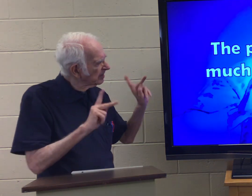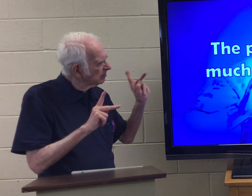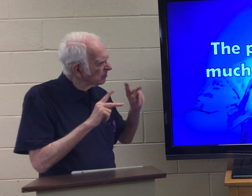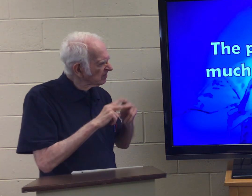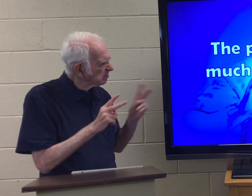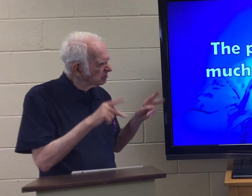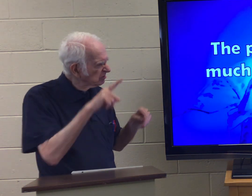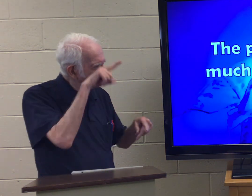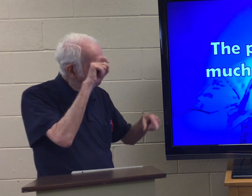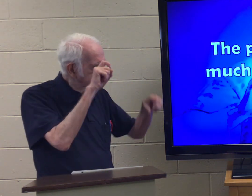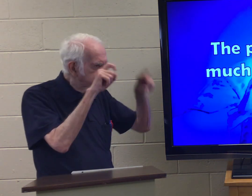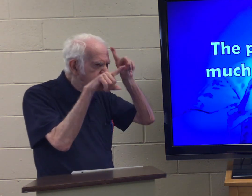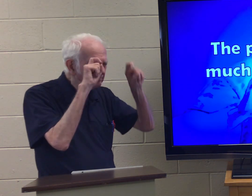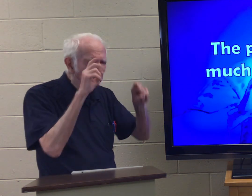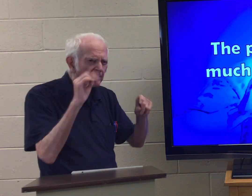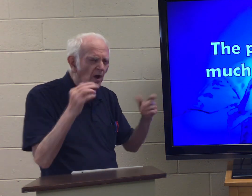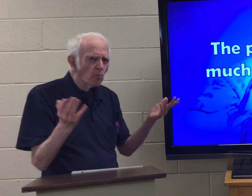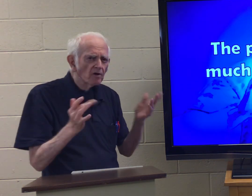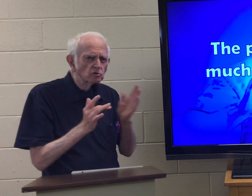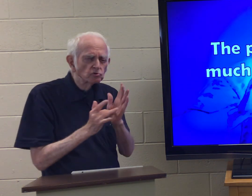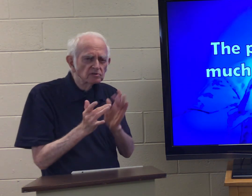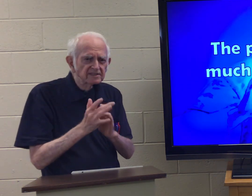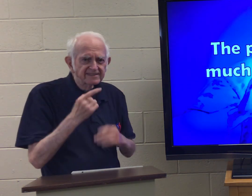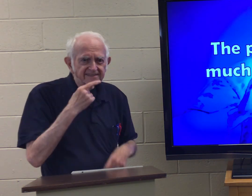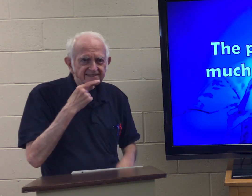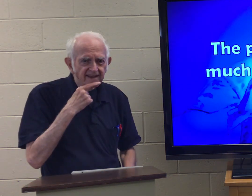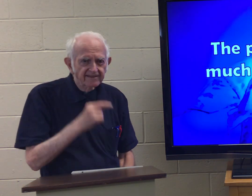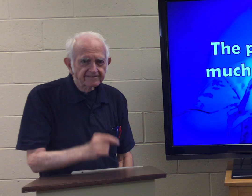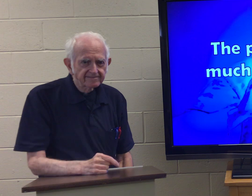The people were very much puzzled by what Jesus said.